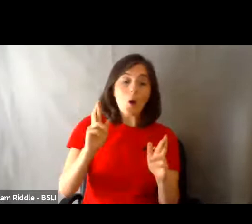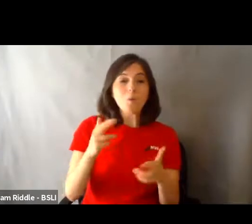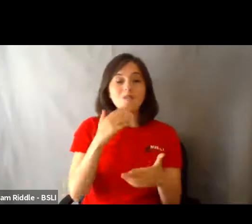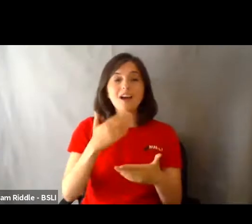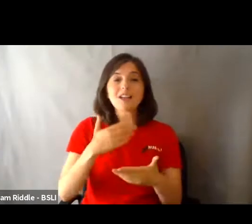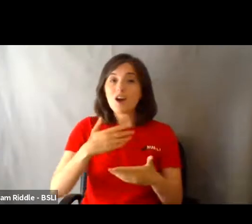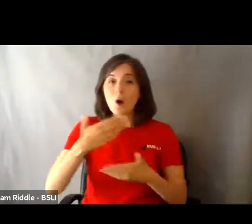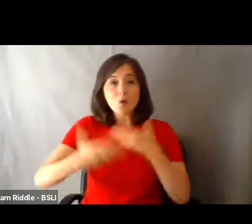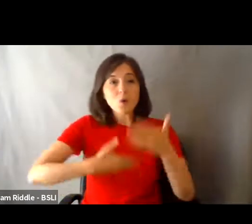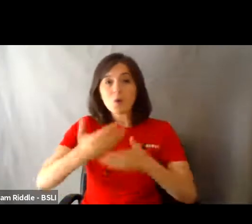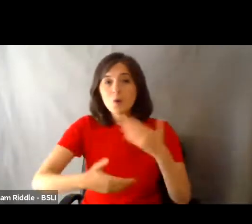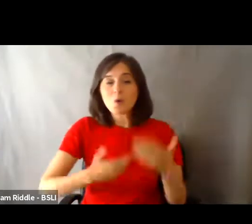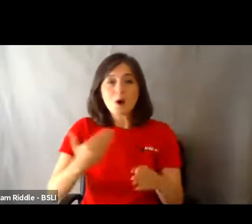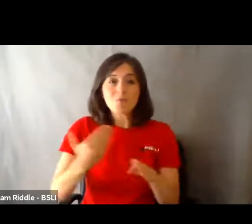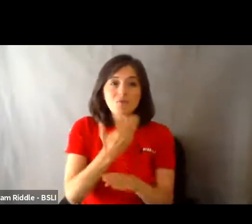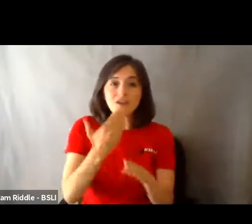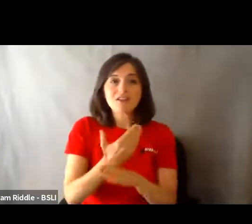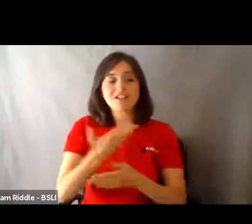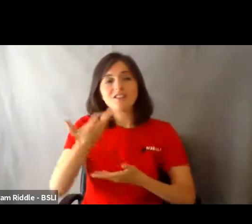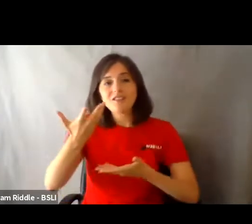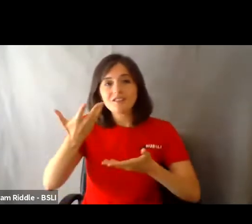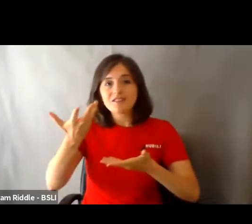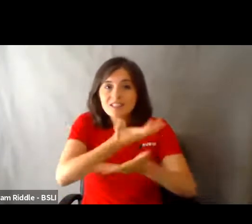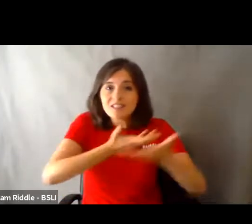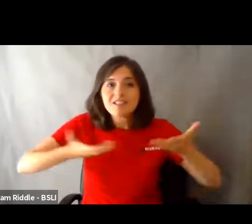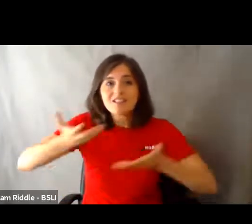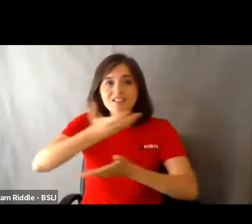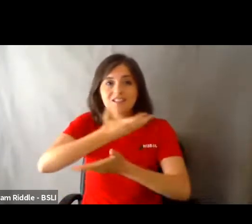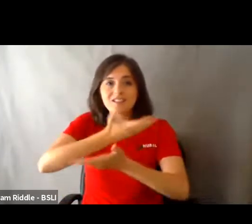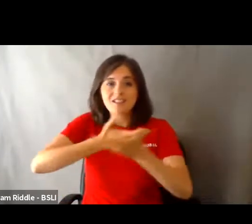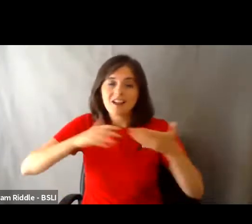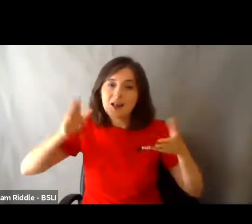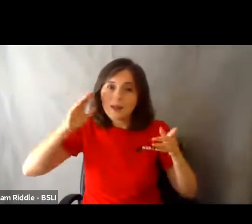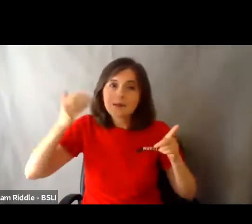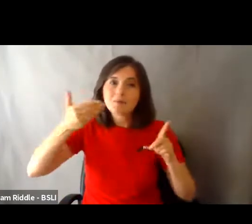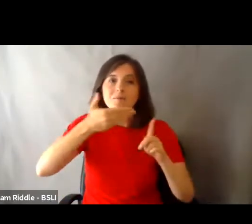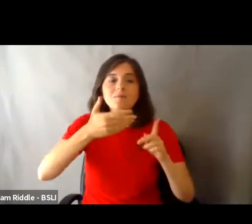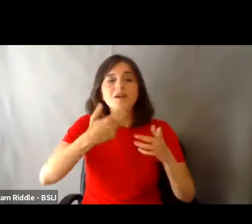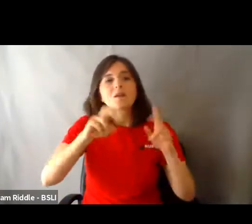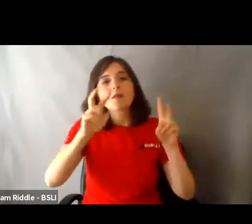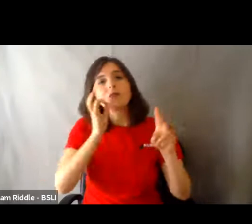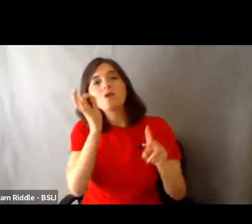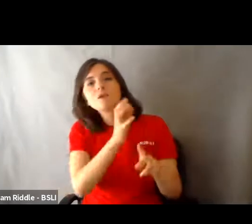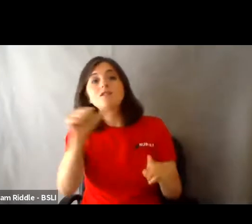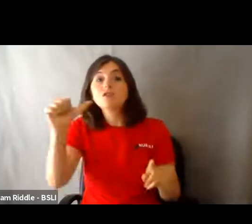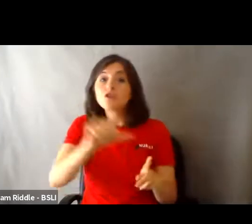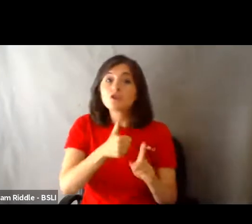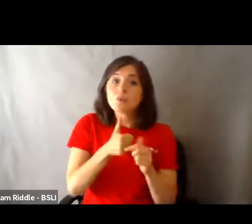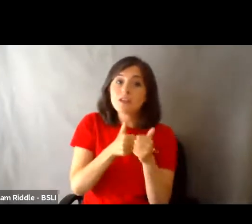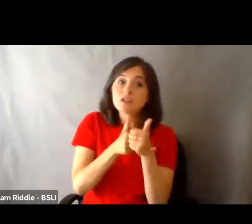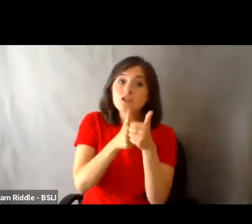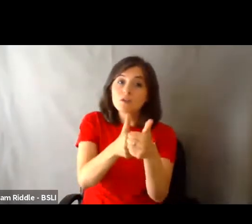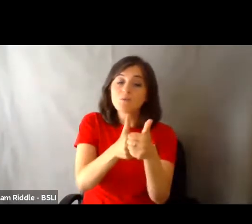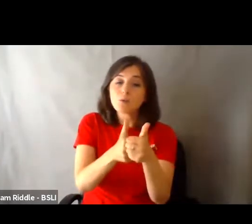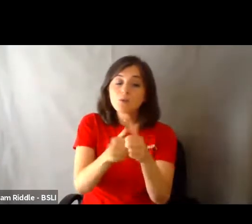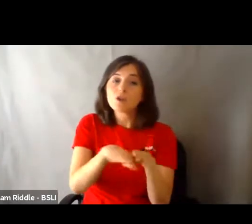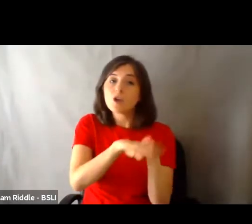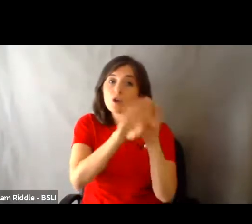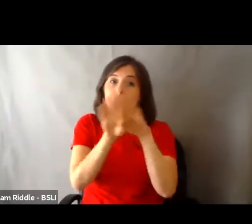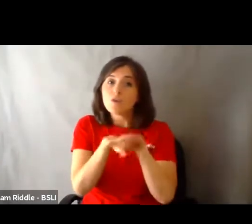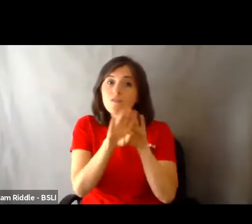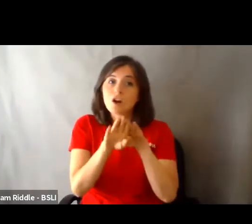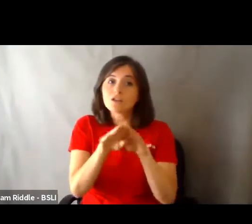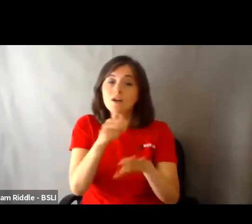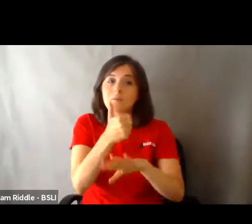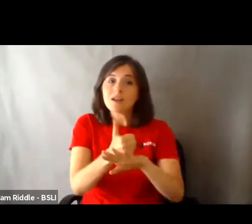really, centred around the question of whether we should support a universal basic income tonight. I just want to